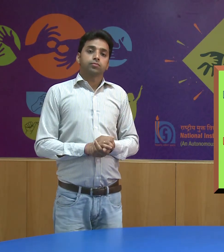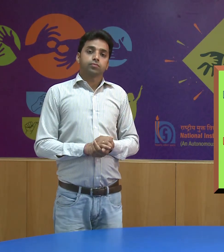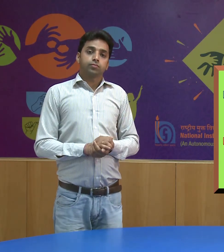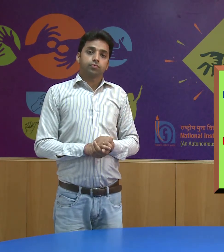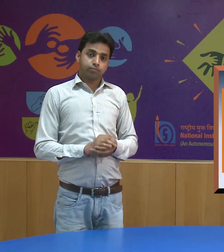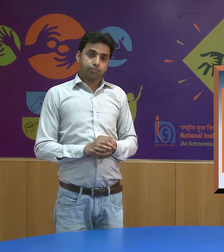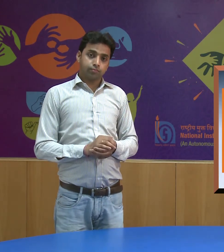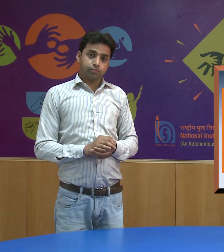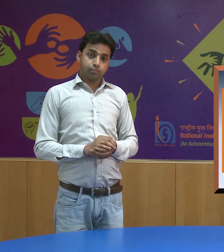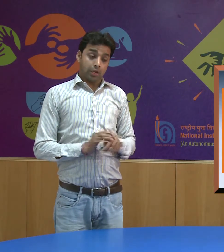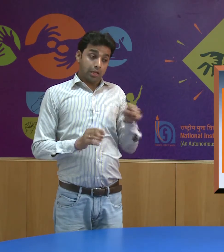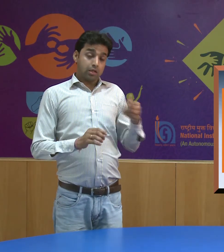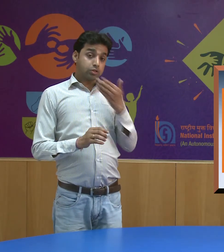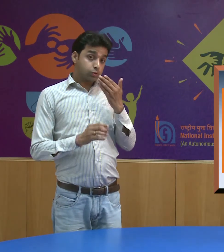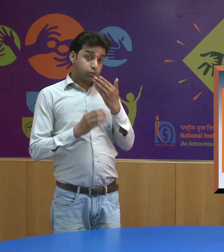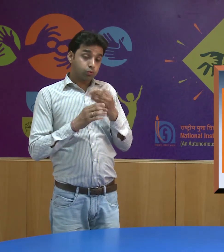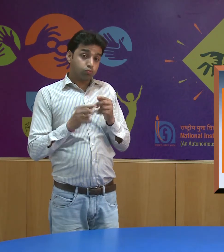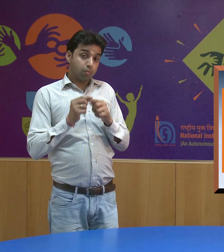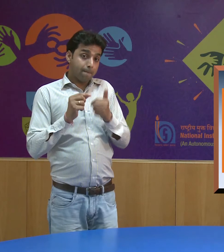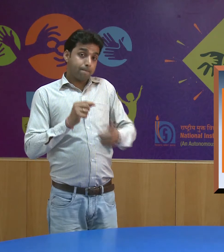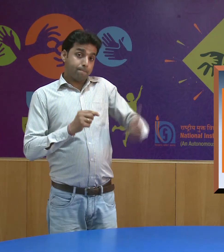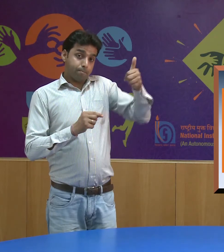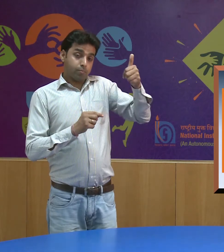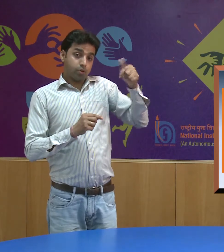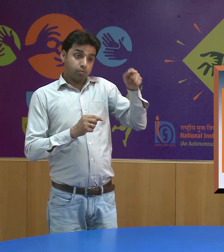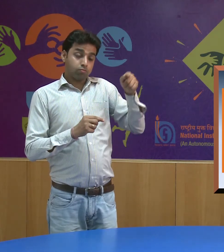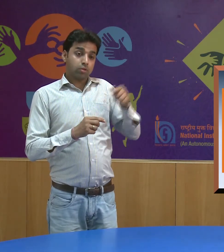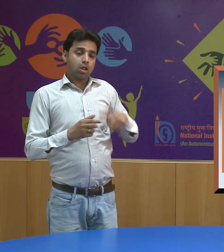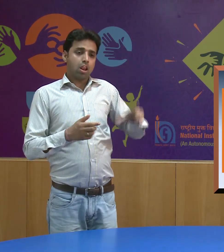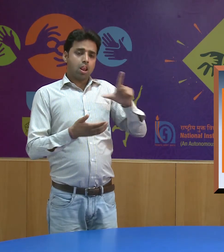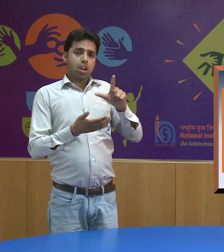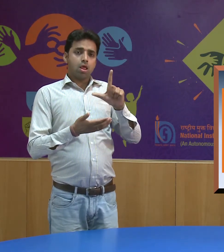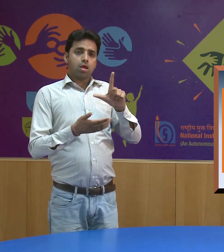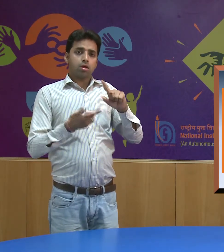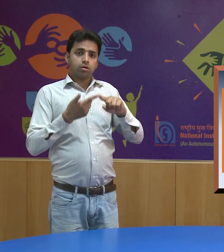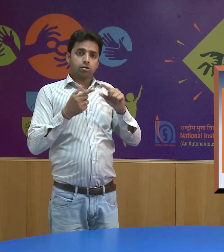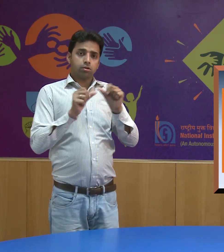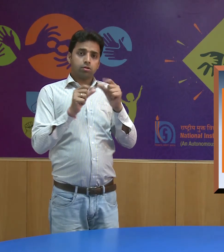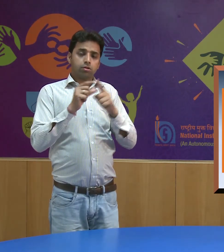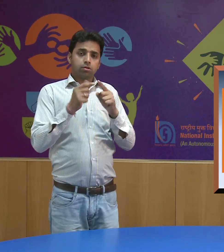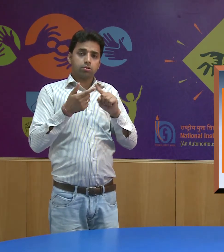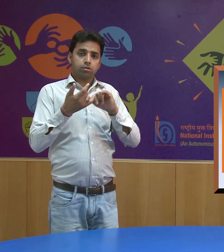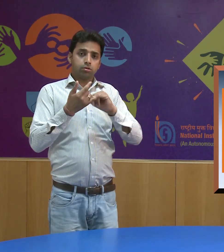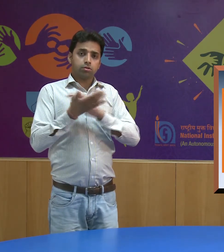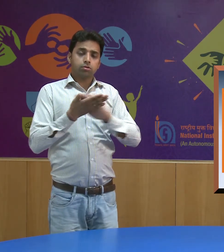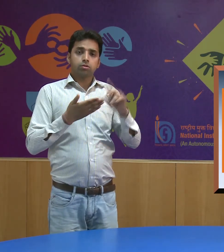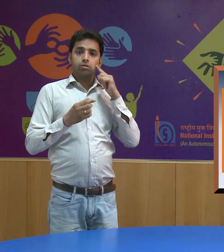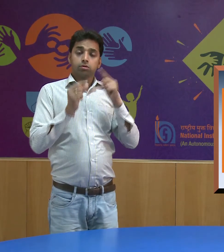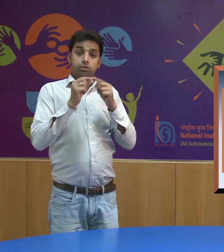Point 3. The school principal should be given leadership training. Example, they should learn how to